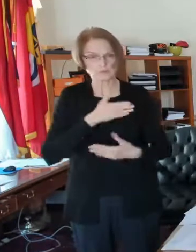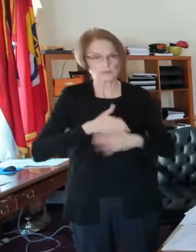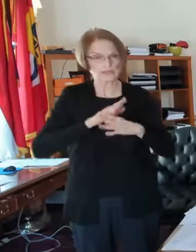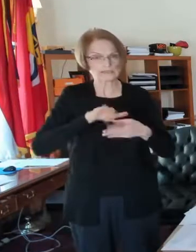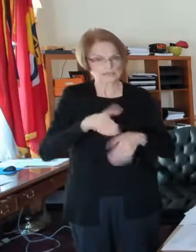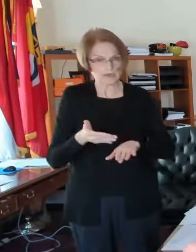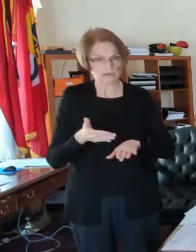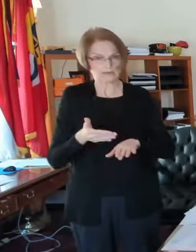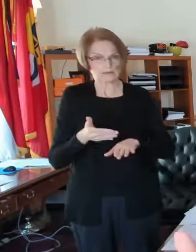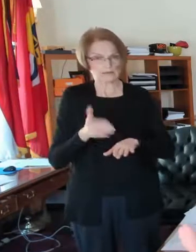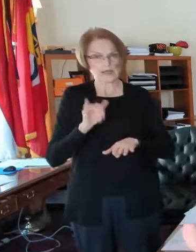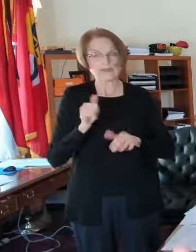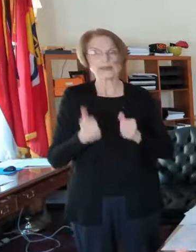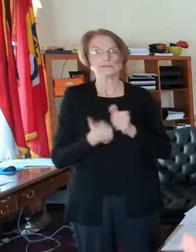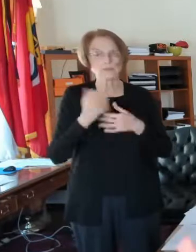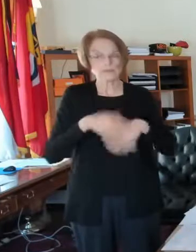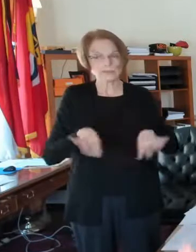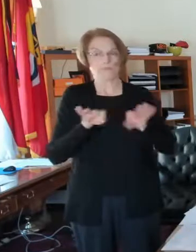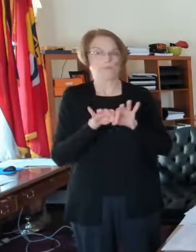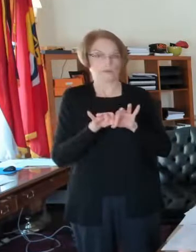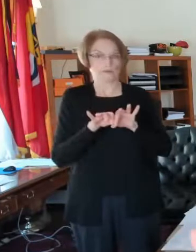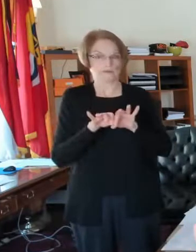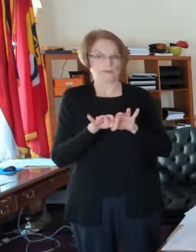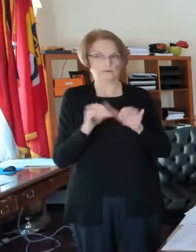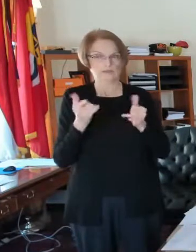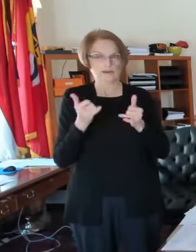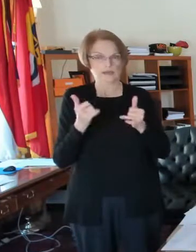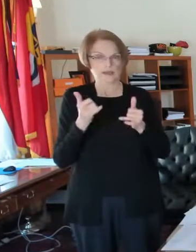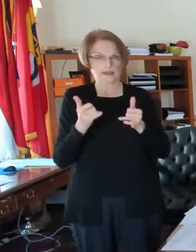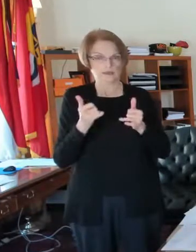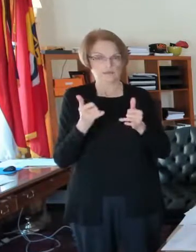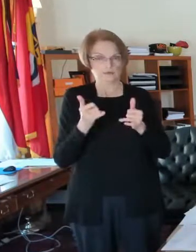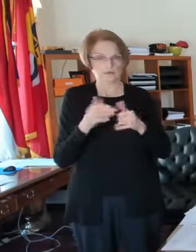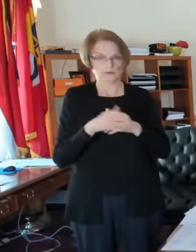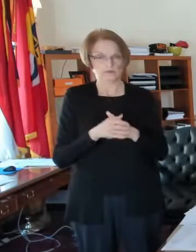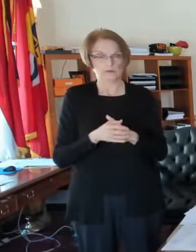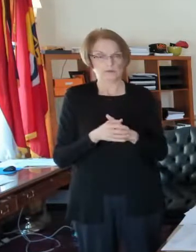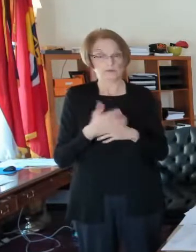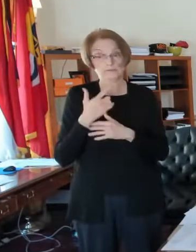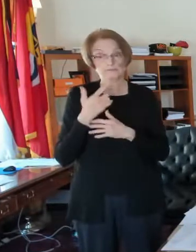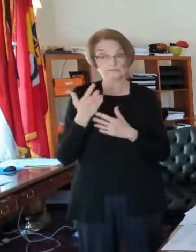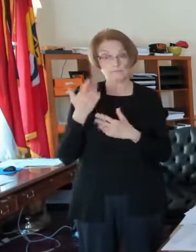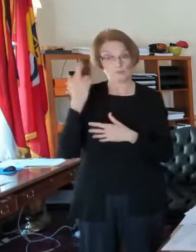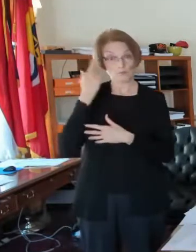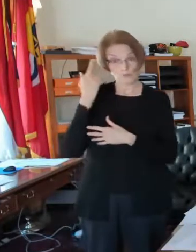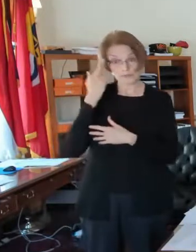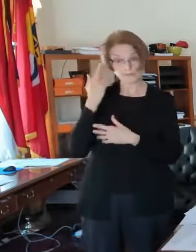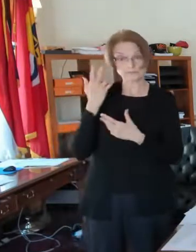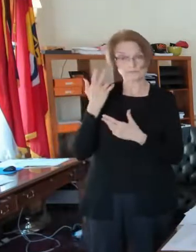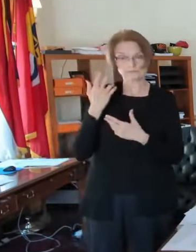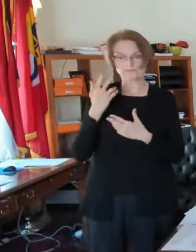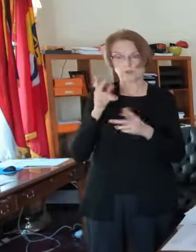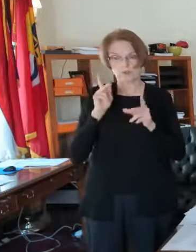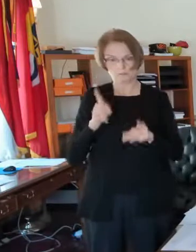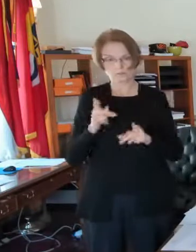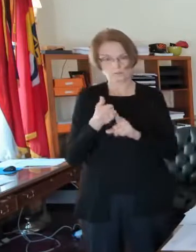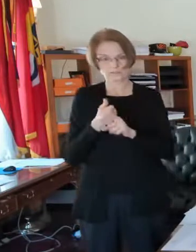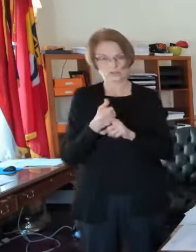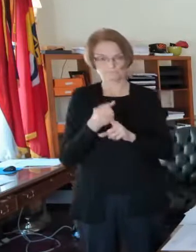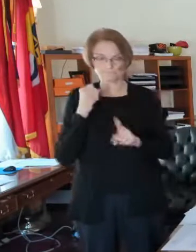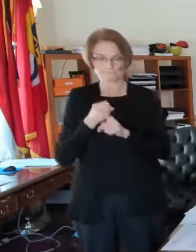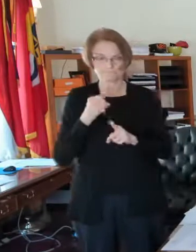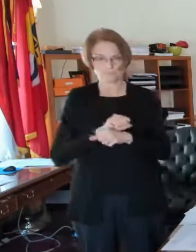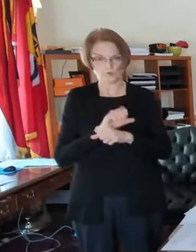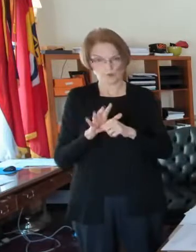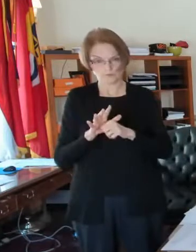And so that is the most important thing here, because the worst outcomes for someone who gets the vaccine are